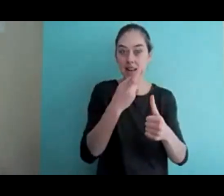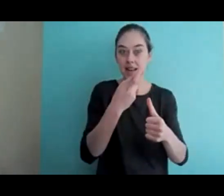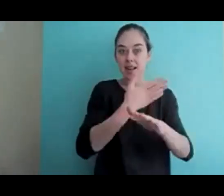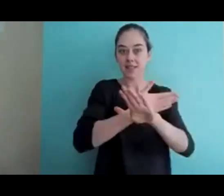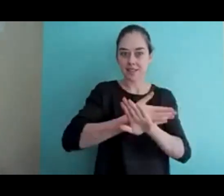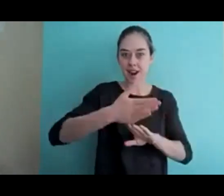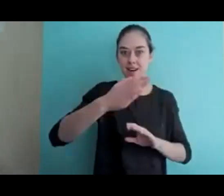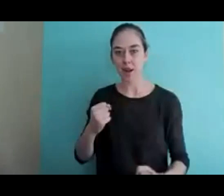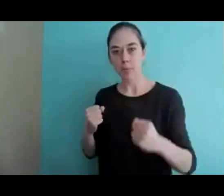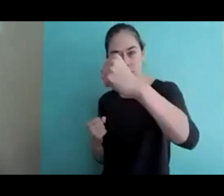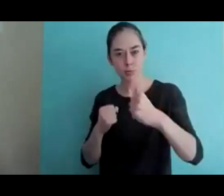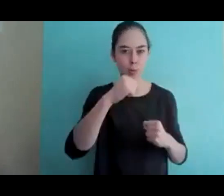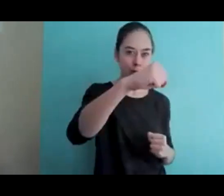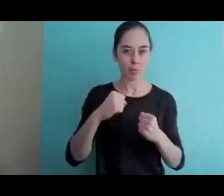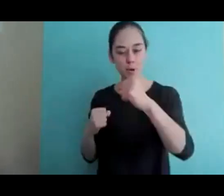And go.